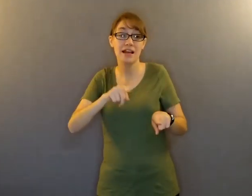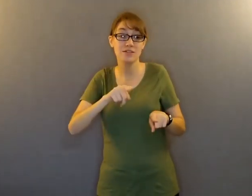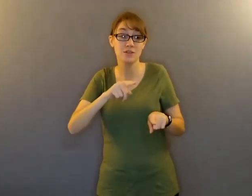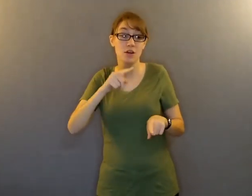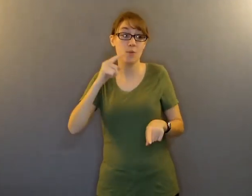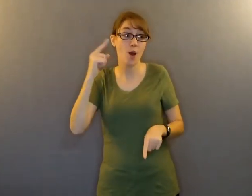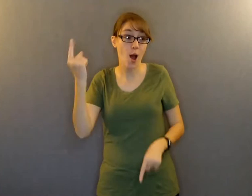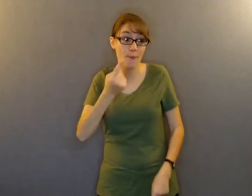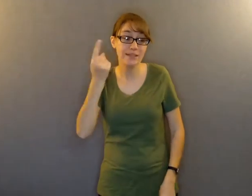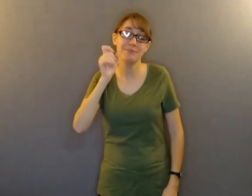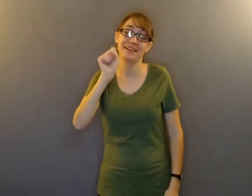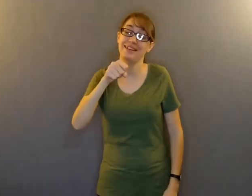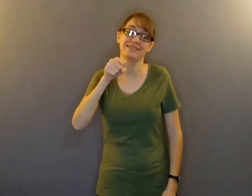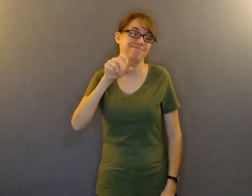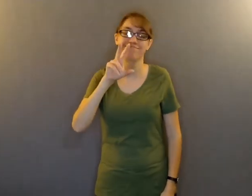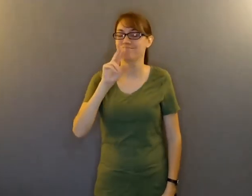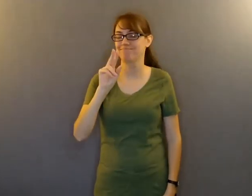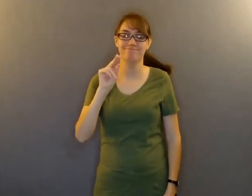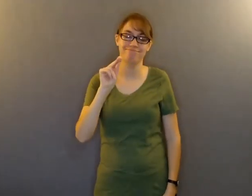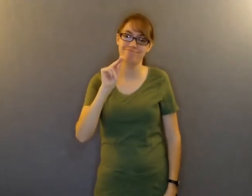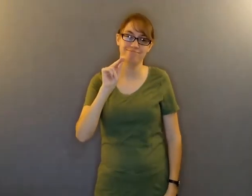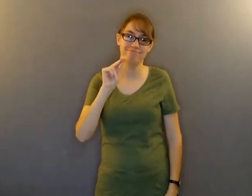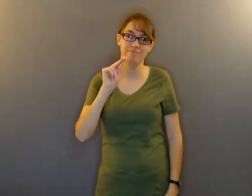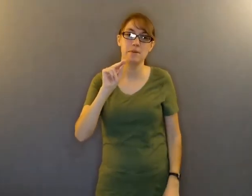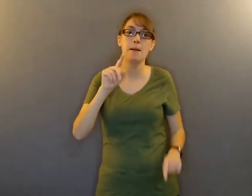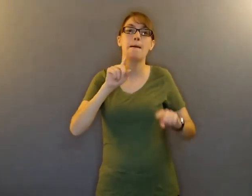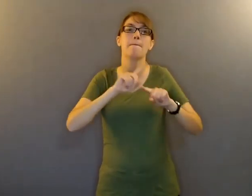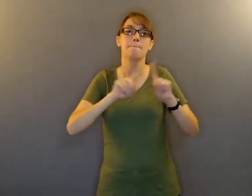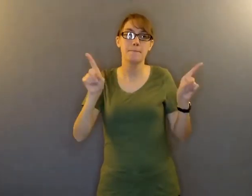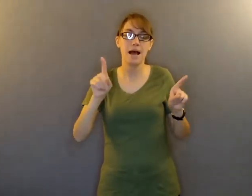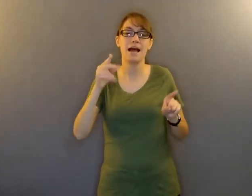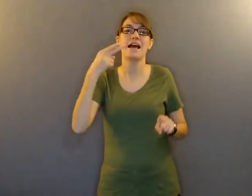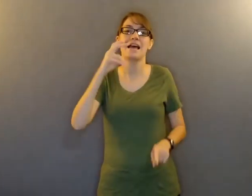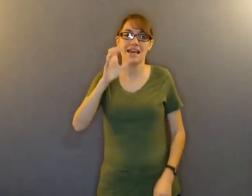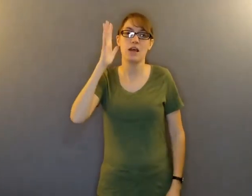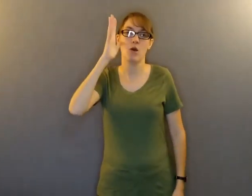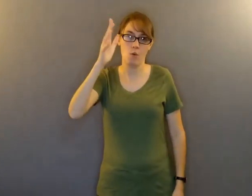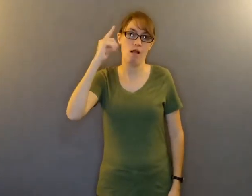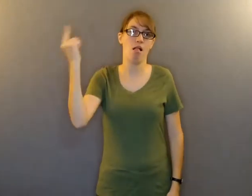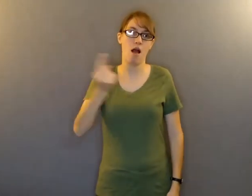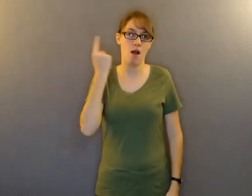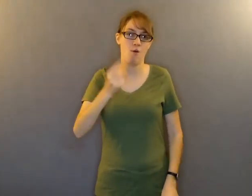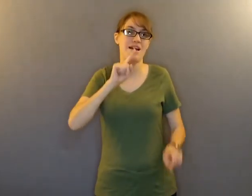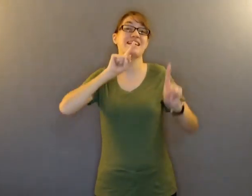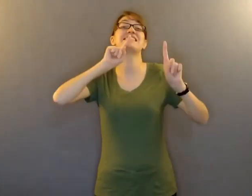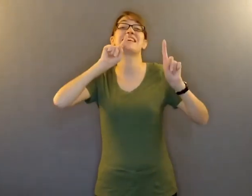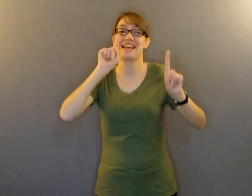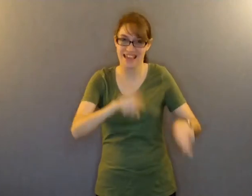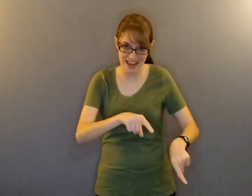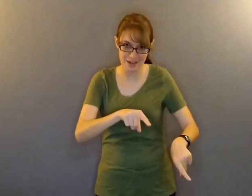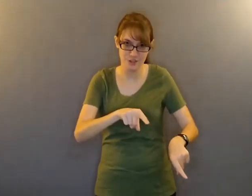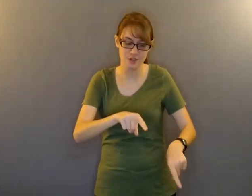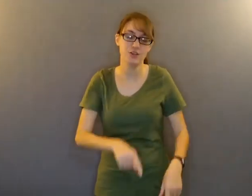listen. And He doesn't always answer with a yes, but He will give an